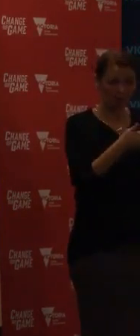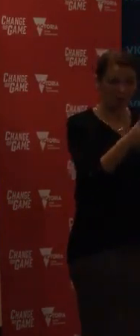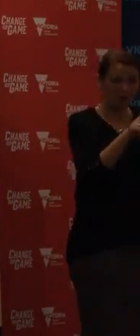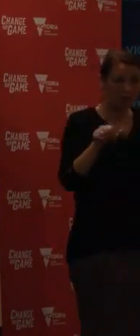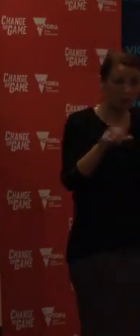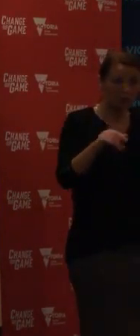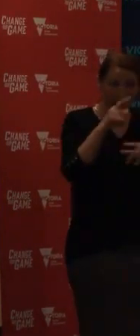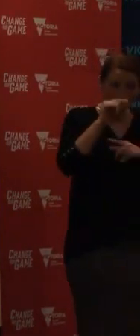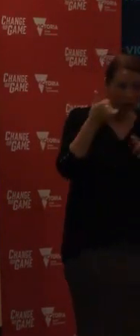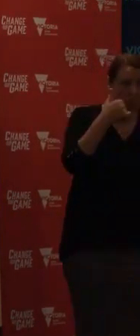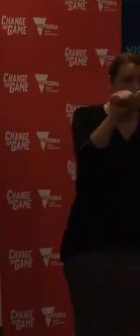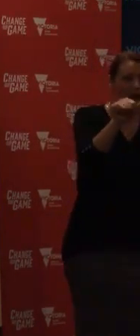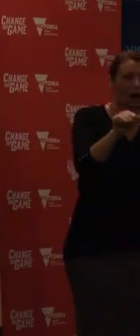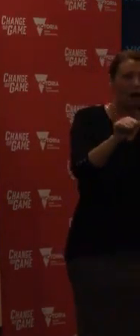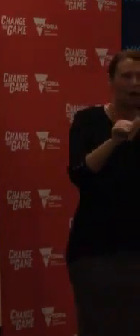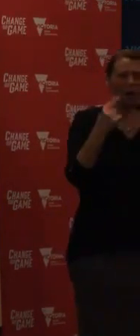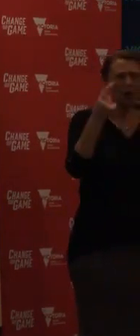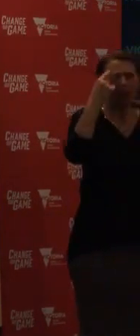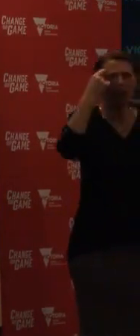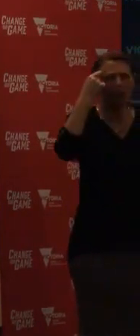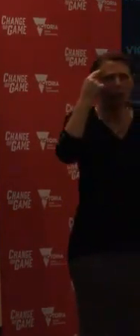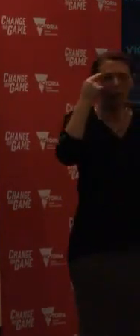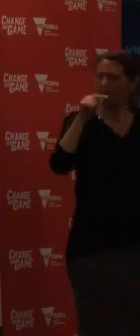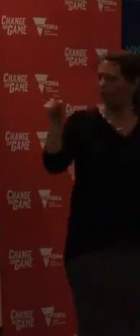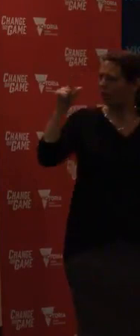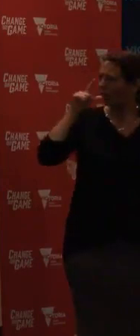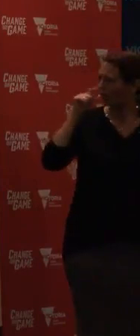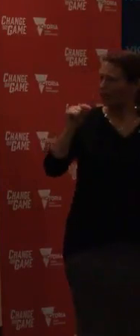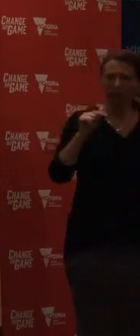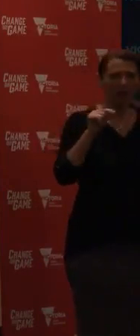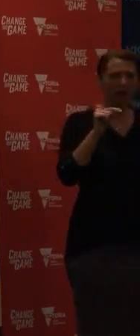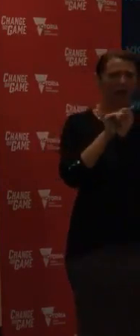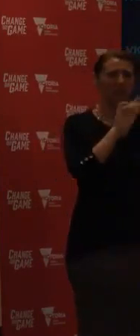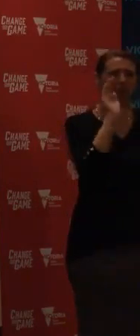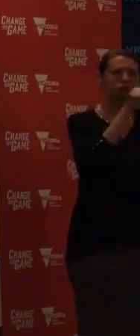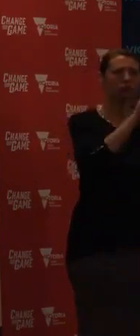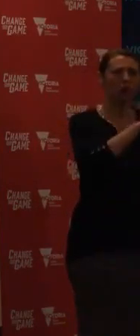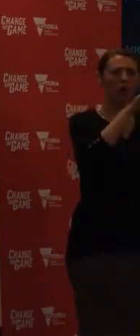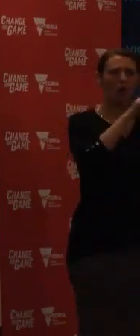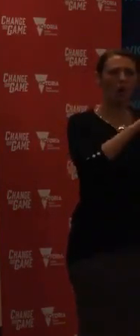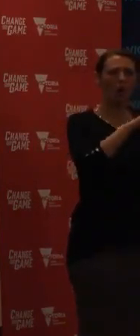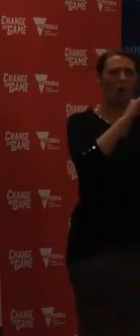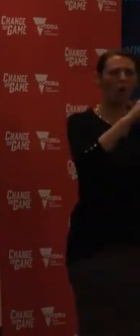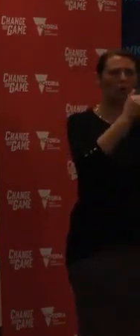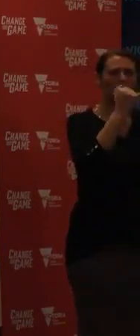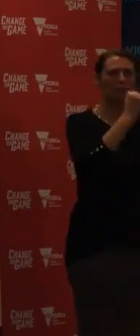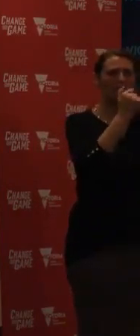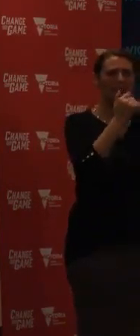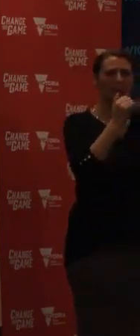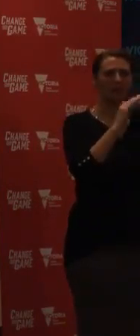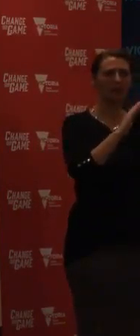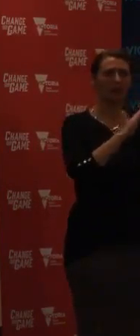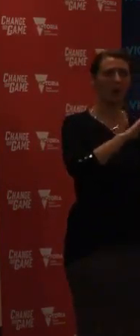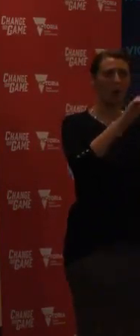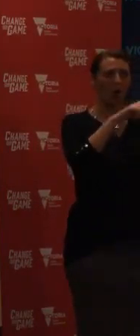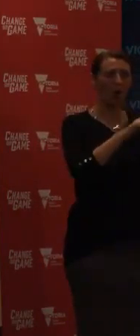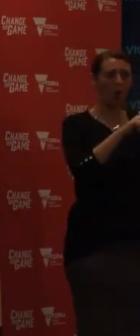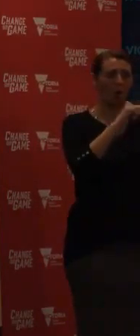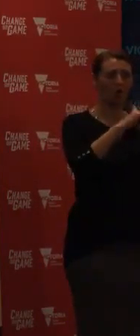Who would have thought that a person in a wheelchair was ever going to get to Hall's Gap, down the bottom here, and then come back down